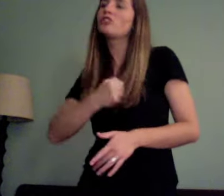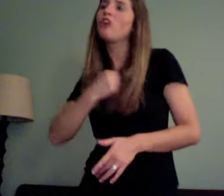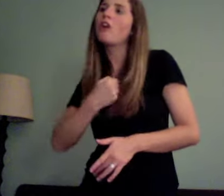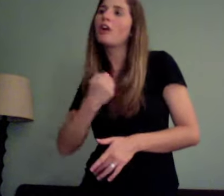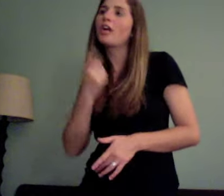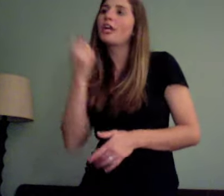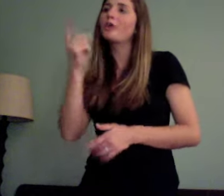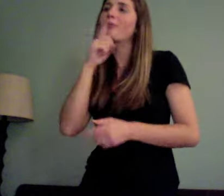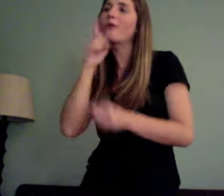better?